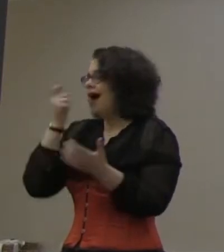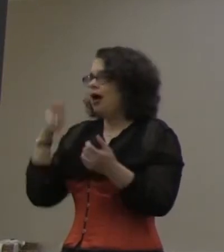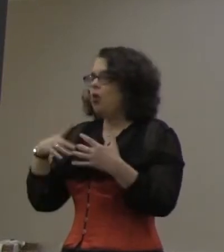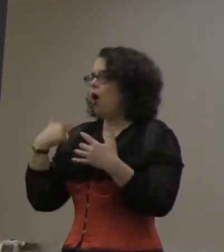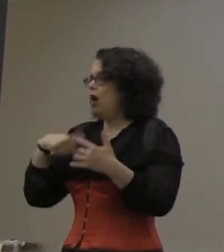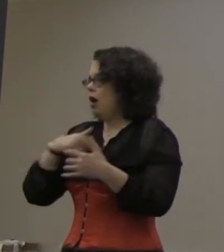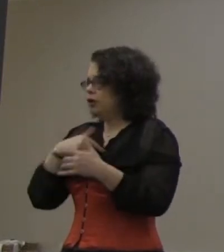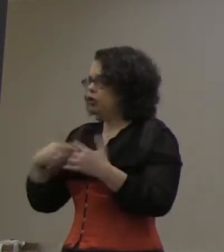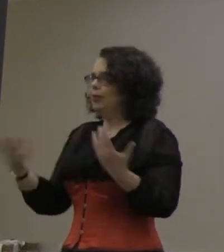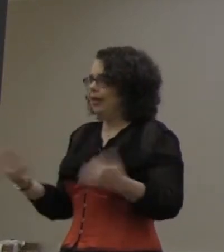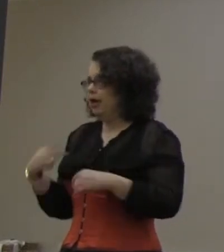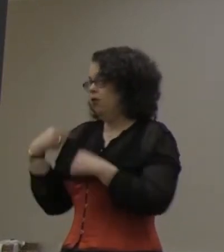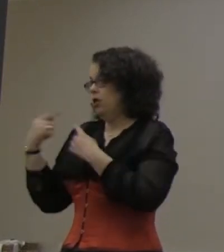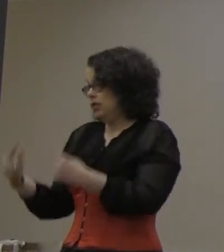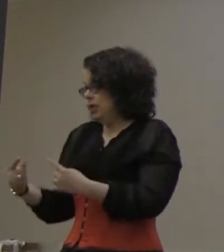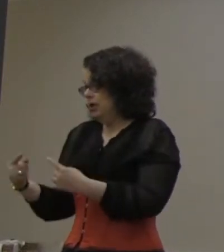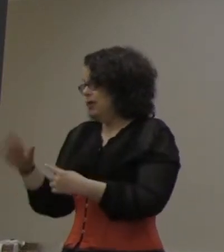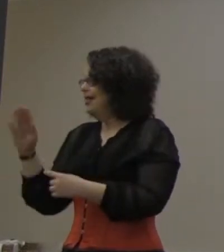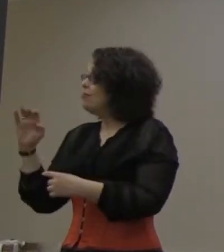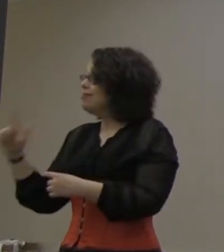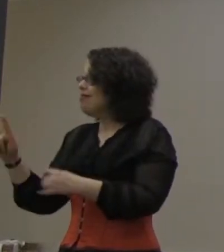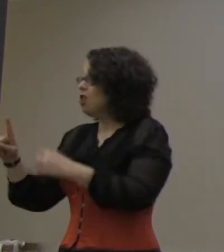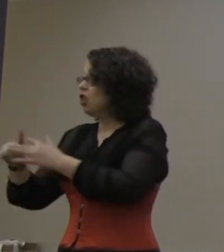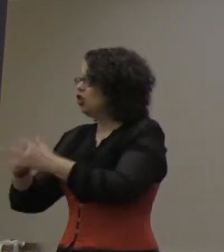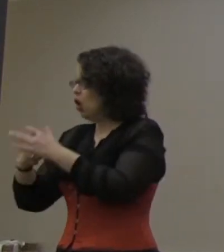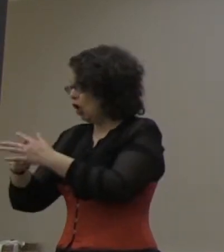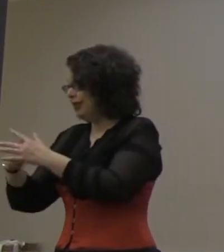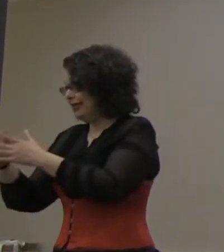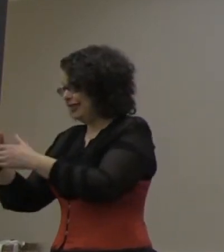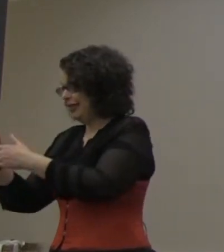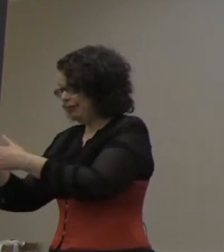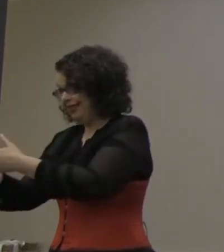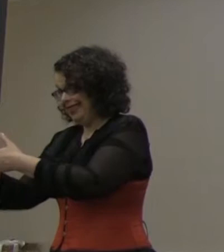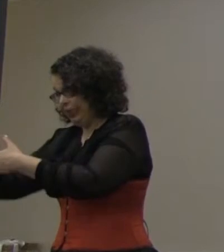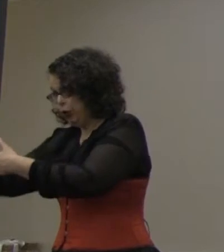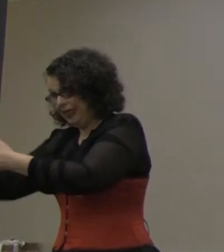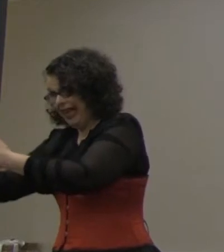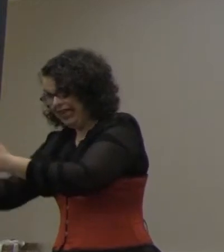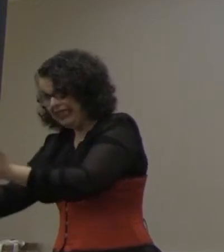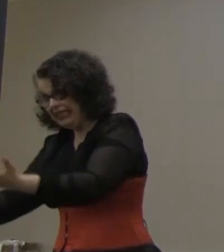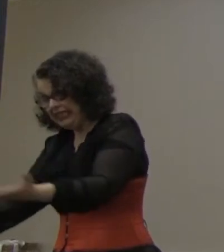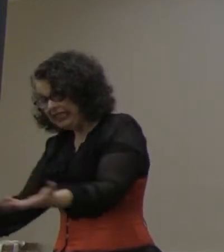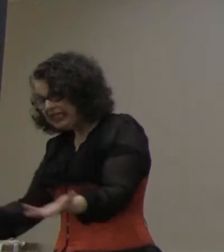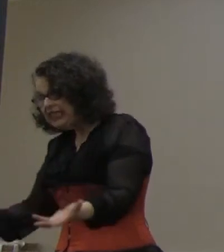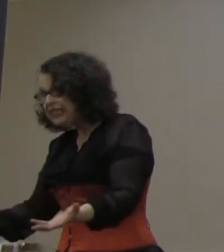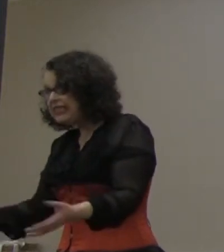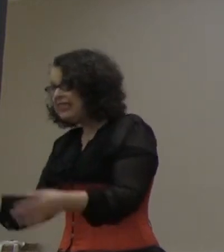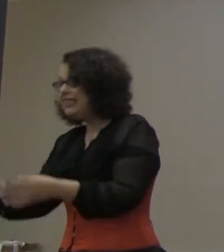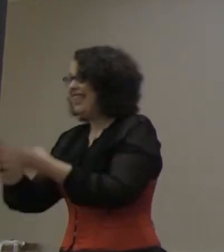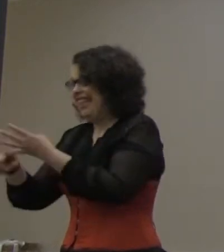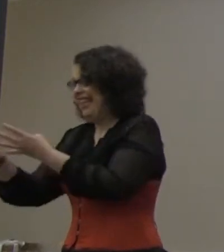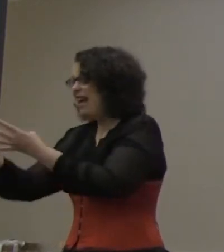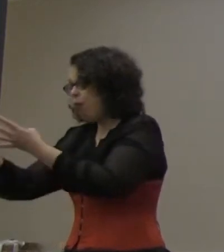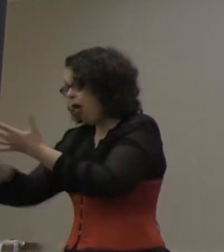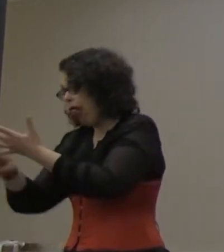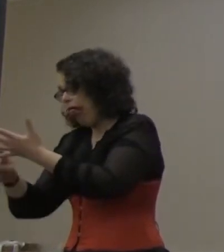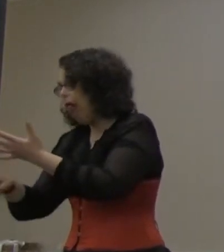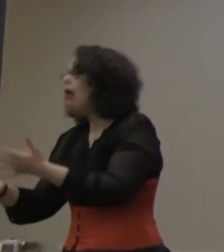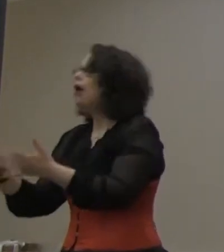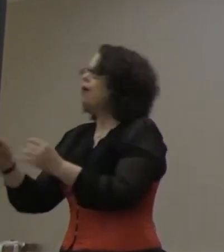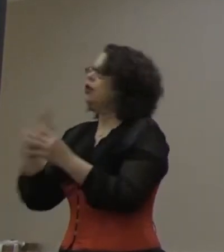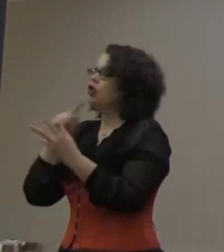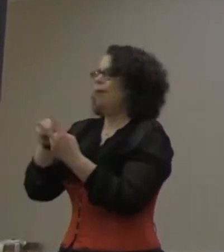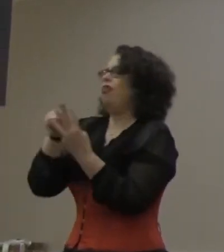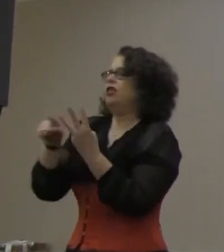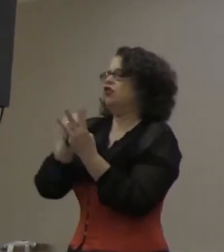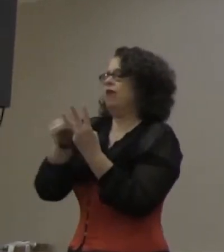us to be here until the start of IMsL and IMsBubba weekend at the end of April, I'm just going to talk about these